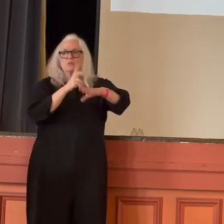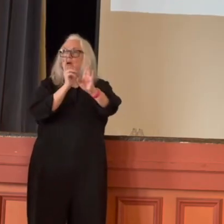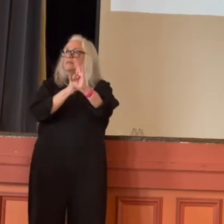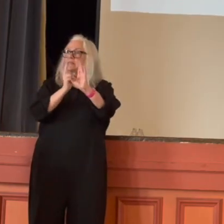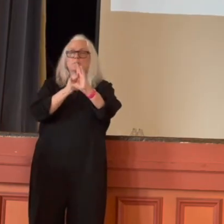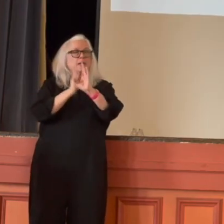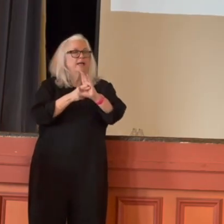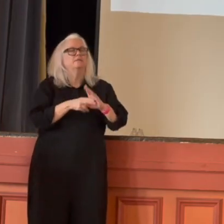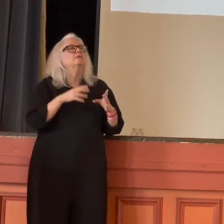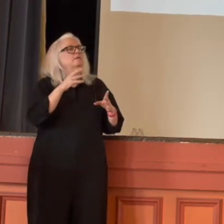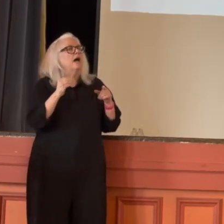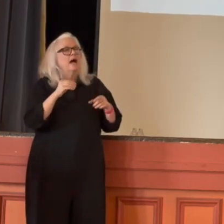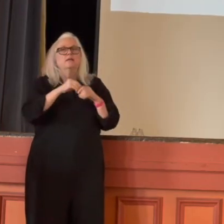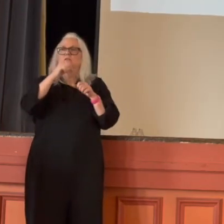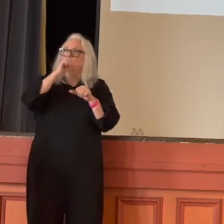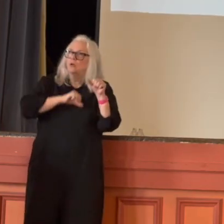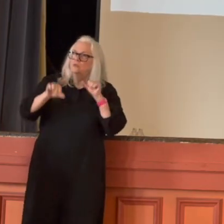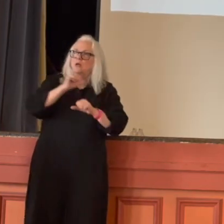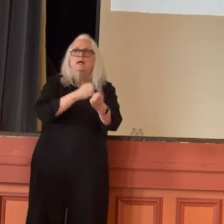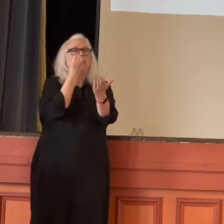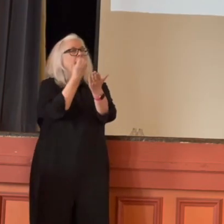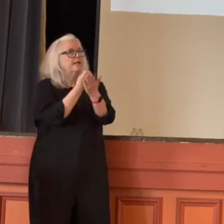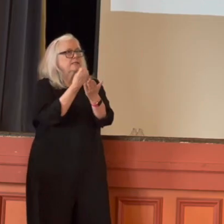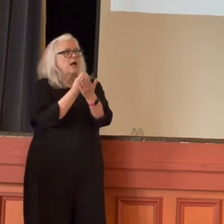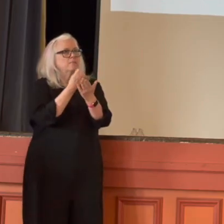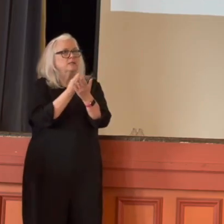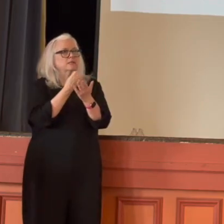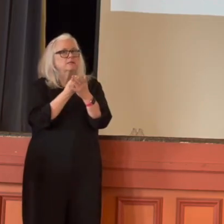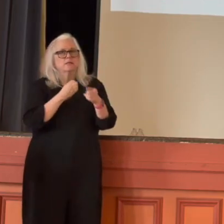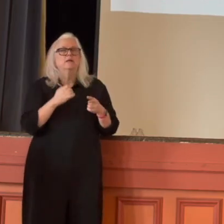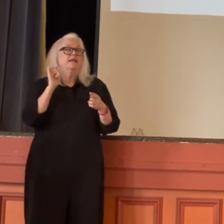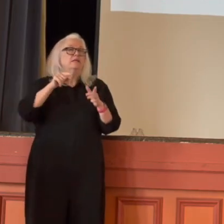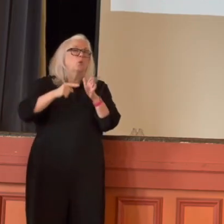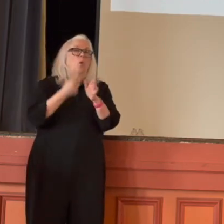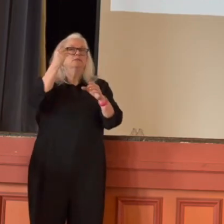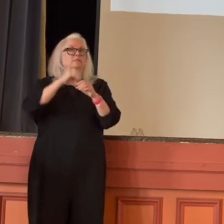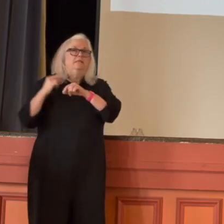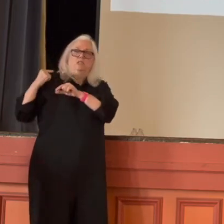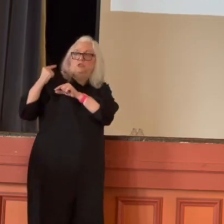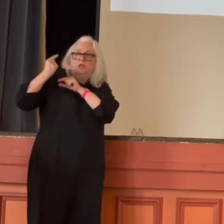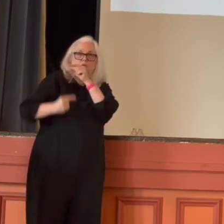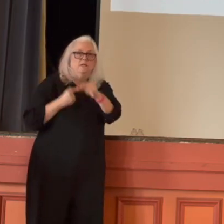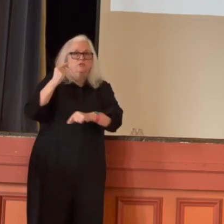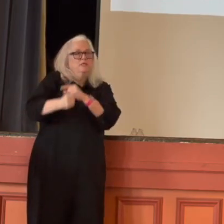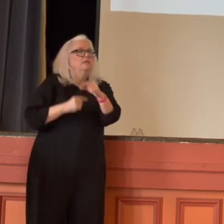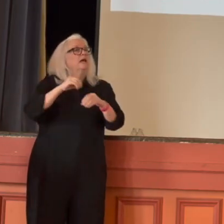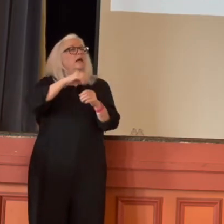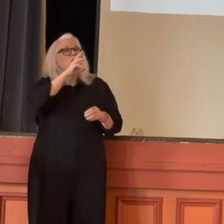social, economic, and environmental benefits of this really once-in-a-generation investment in water